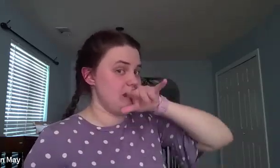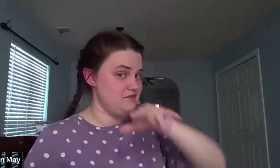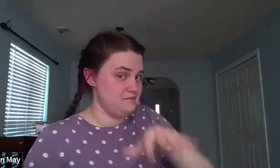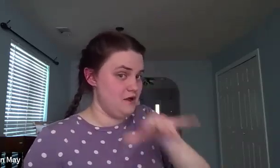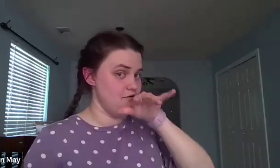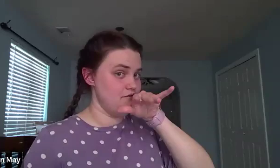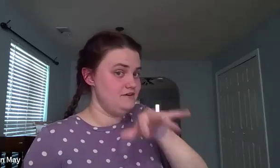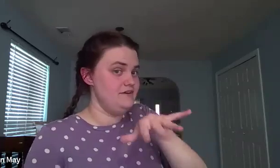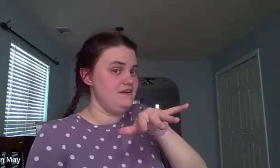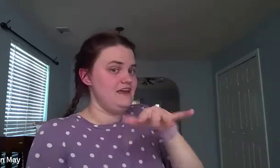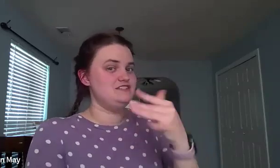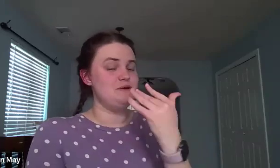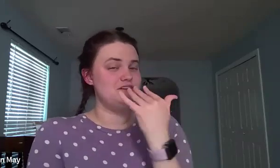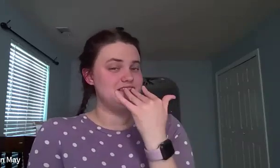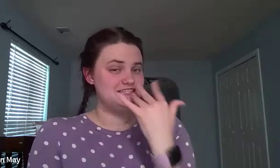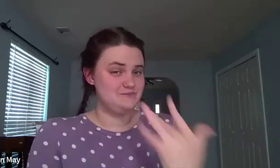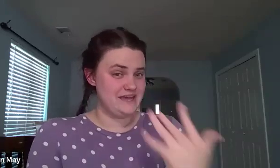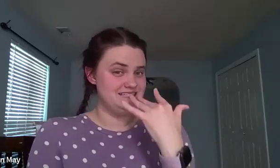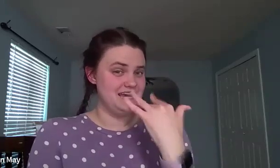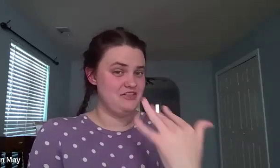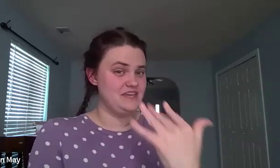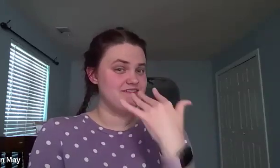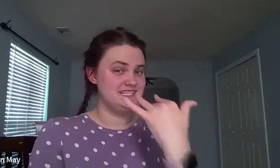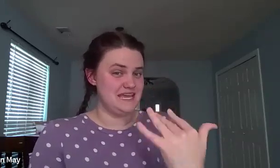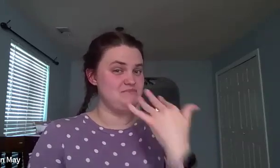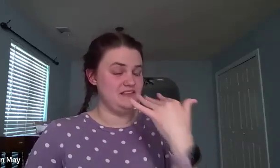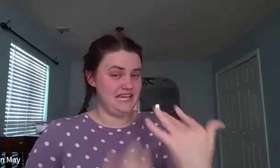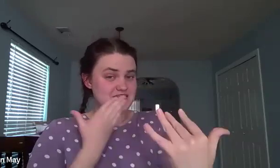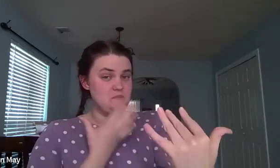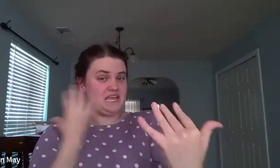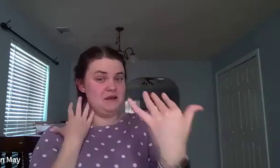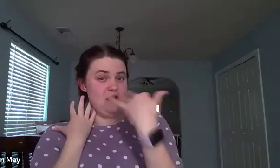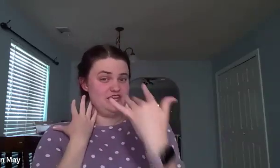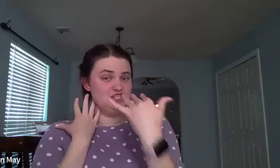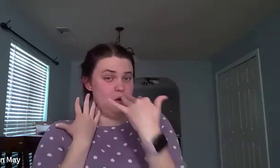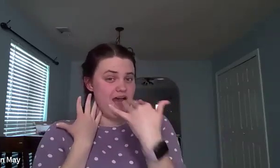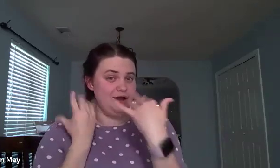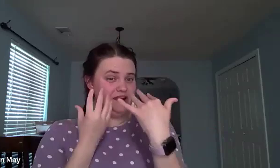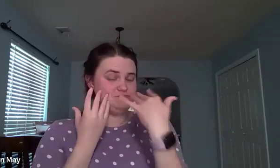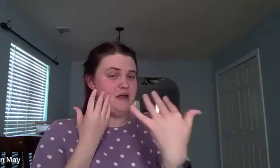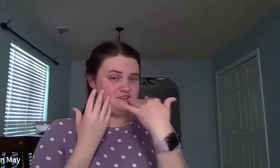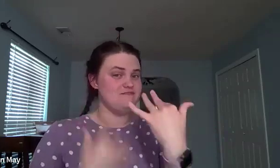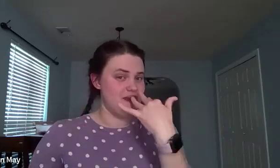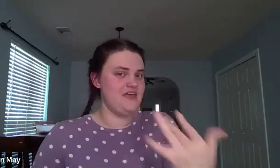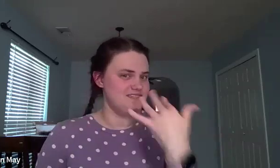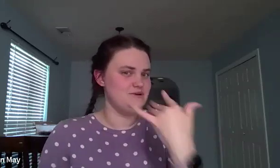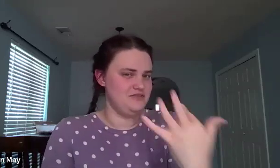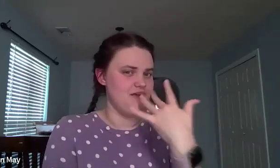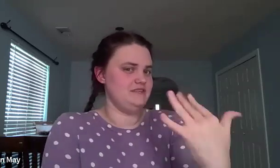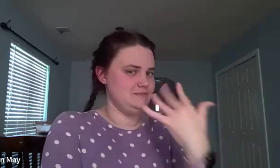out of the mouth. And so whenever I think of spicy, I think of it's the same thing. Like it's coming into my mouth. It is so hot. Oh my gosh, my mouth is on fire. That's what I think of with the